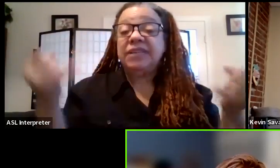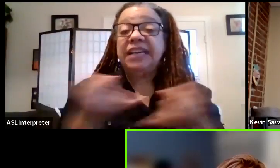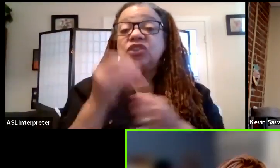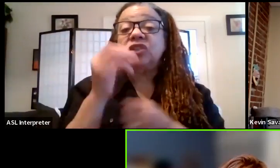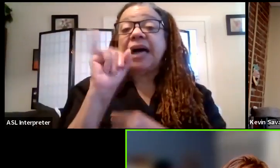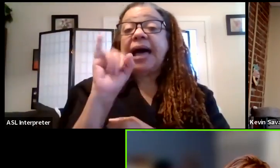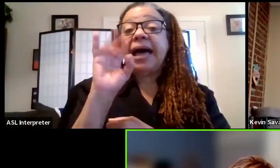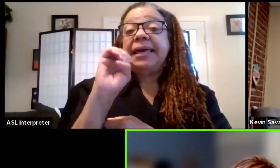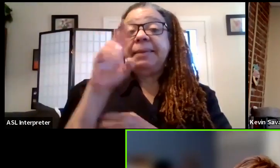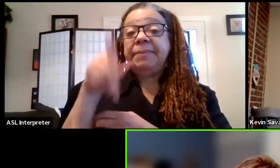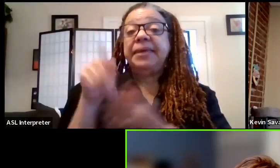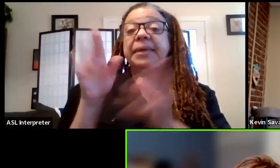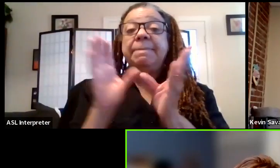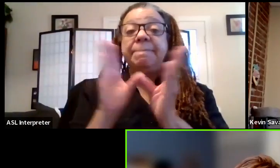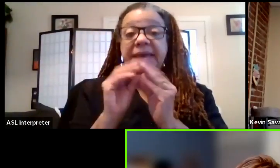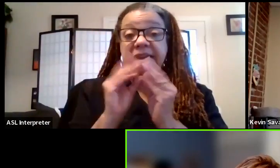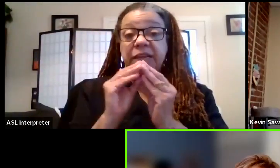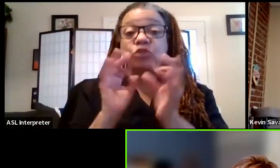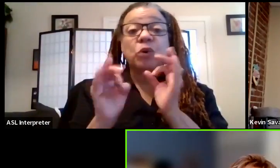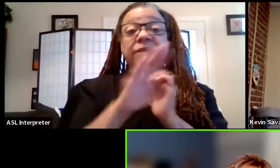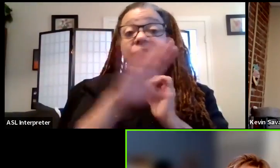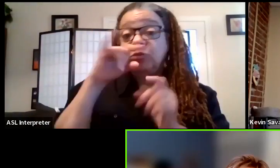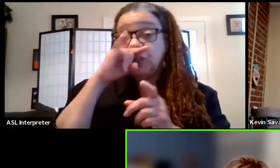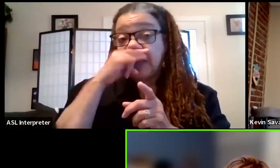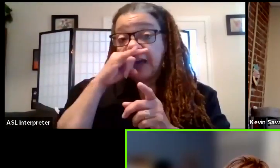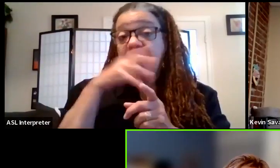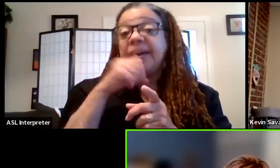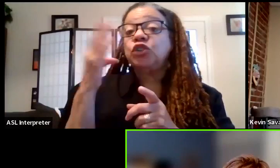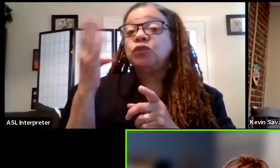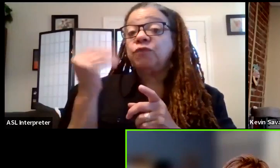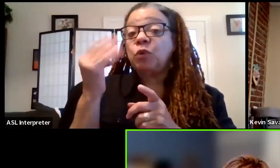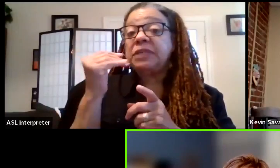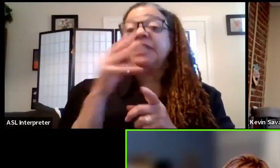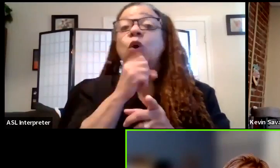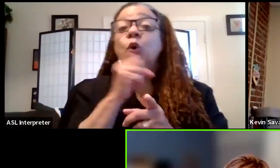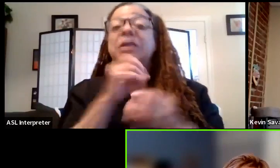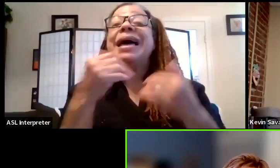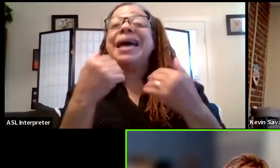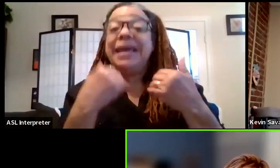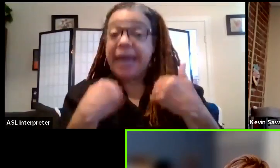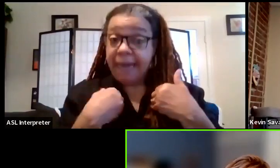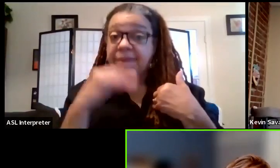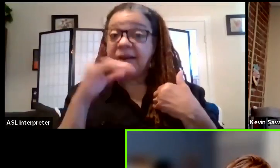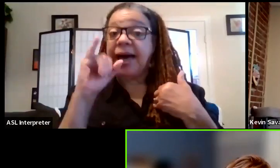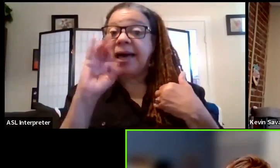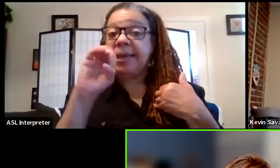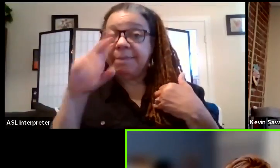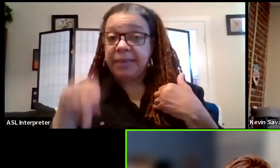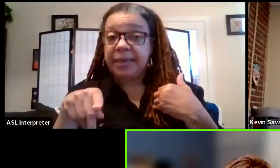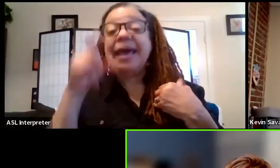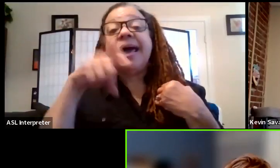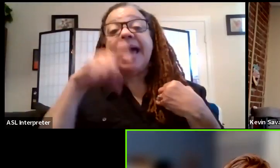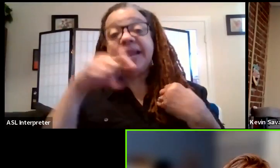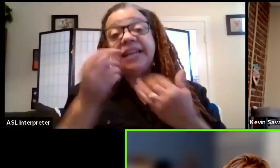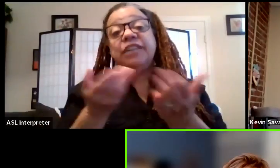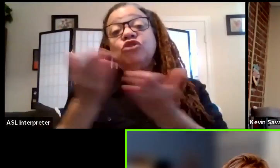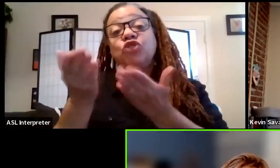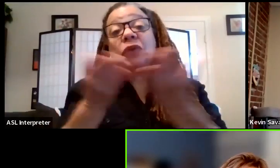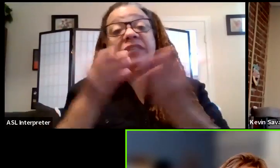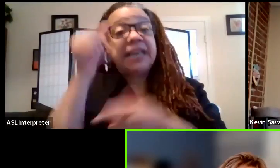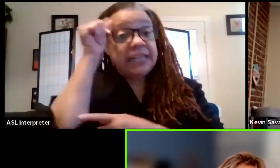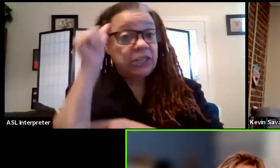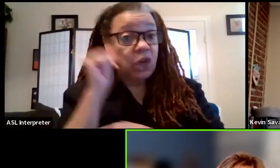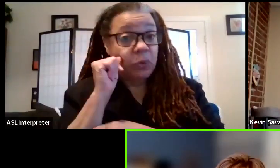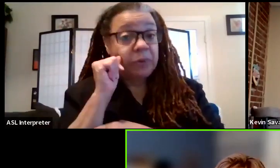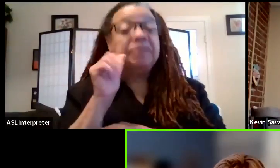meeting. So if your child is age 14 or older, they have an IEP and they're likely to need services as an adult, then your